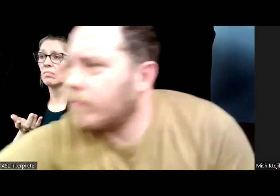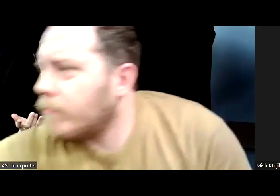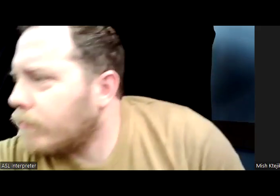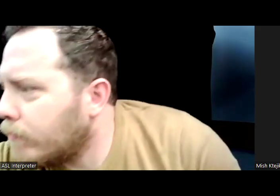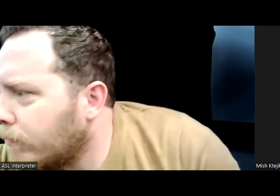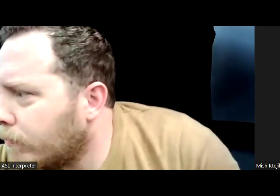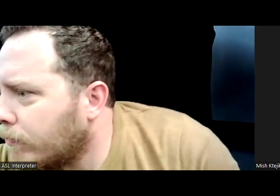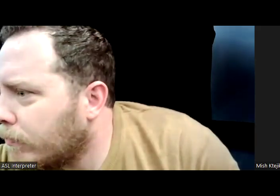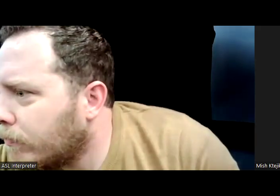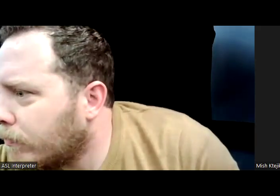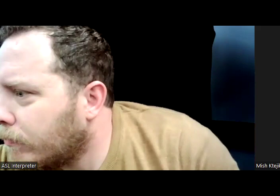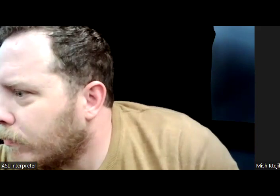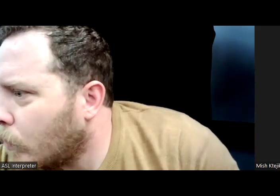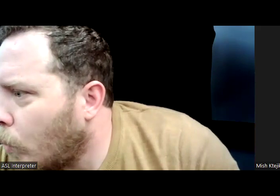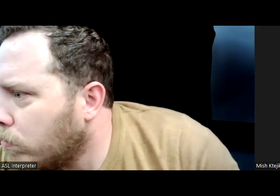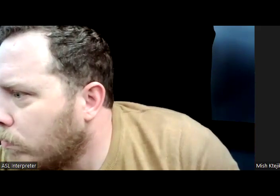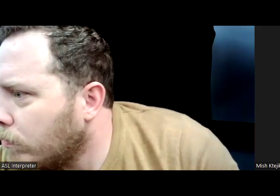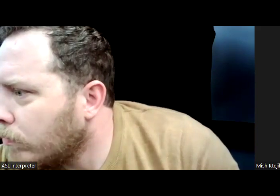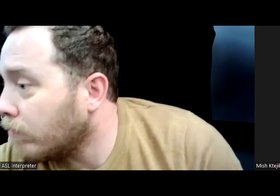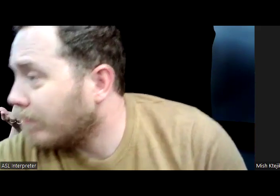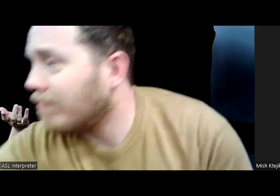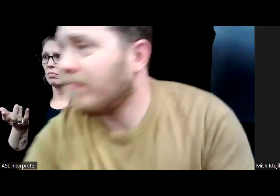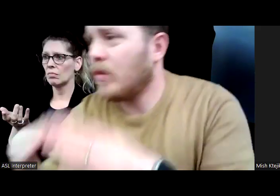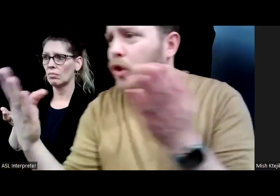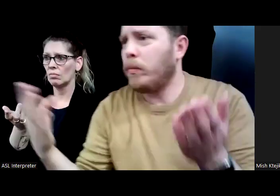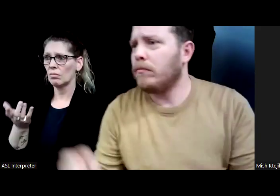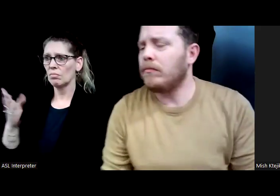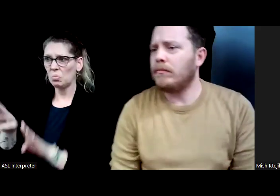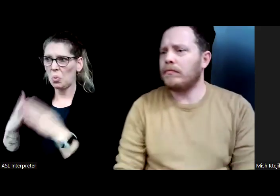I don't know. I can hear everything.